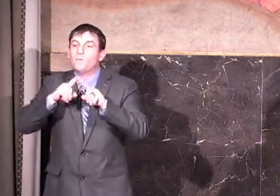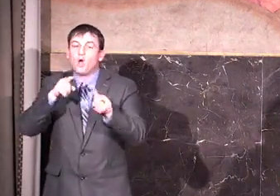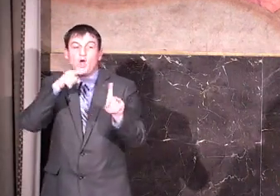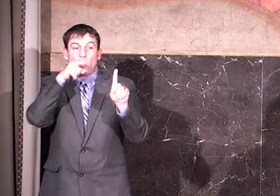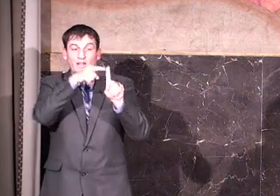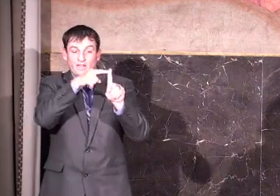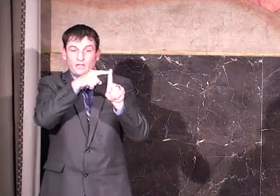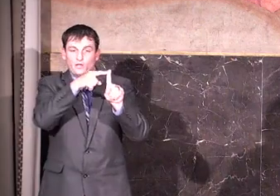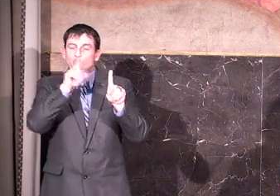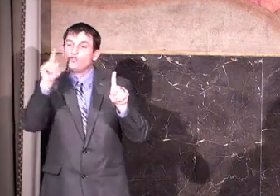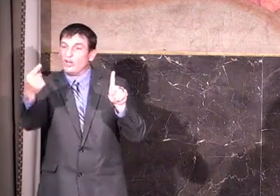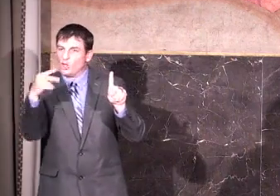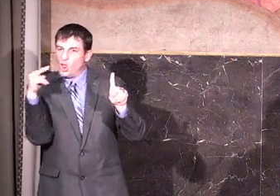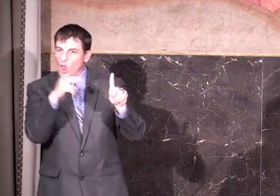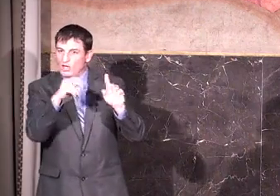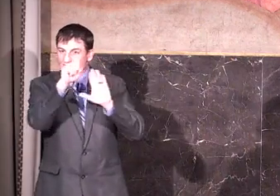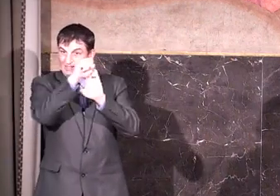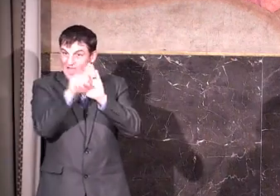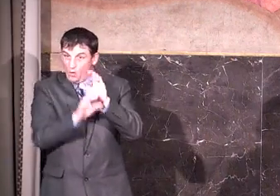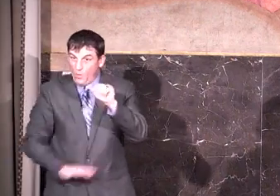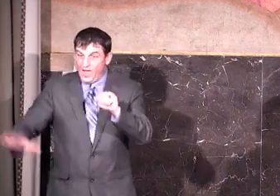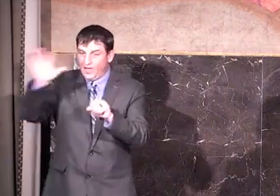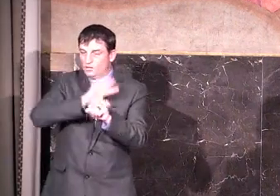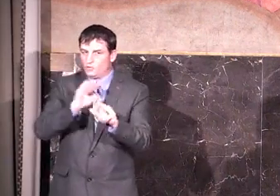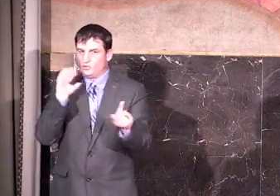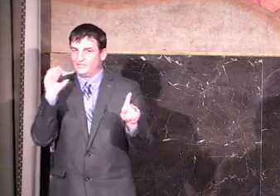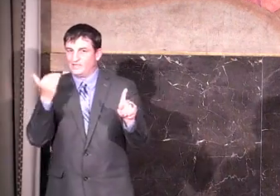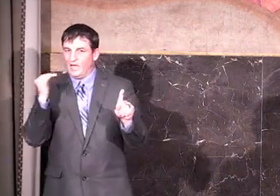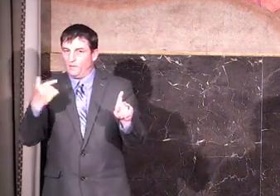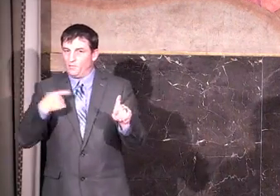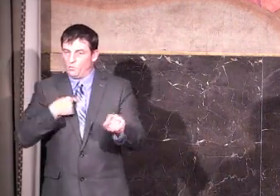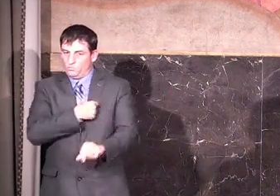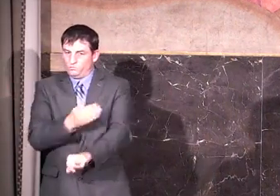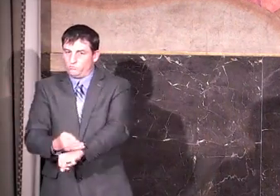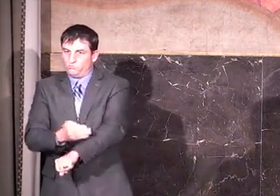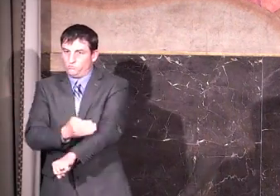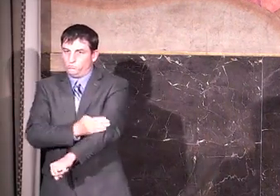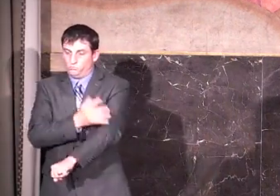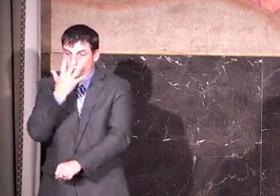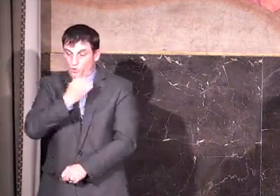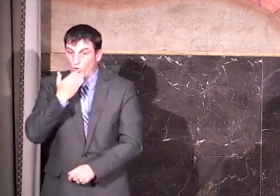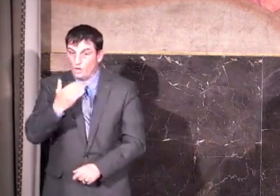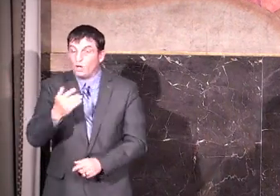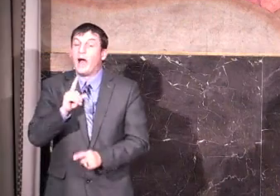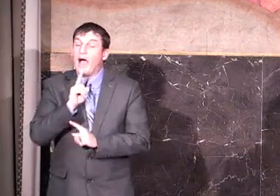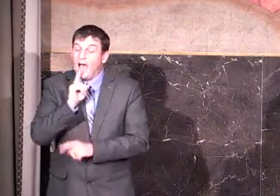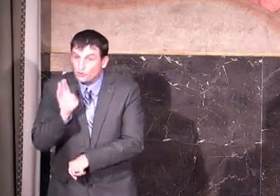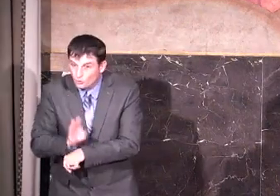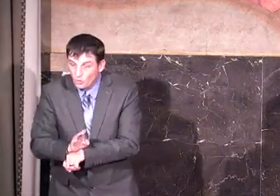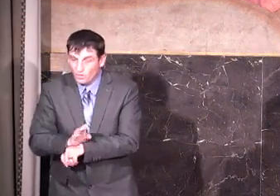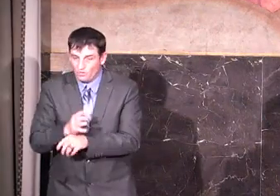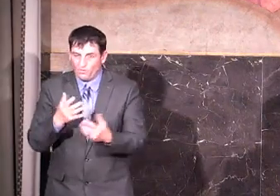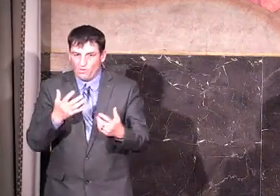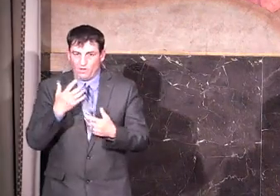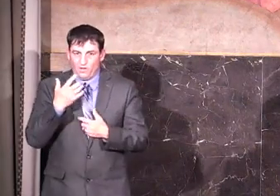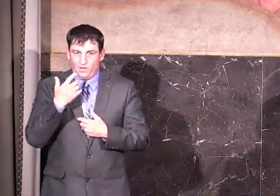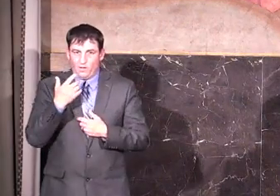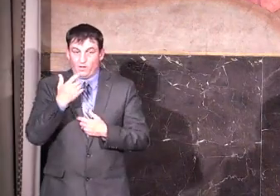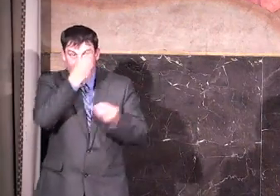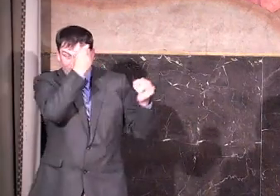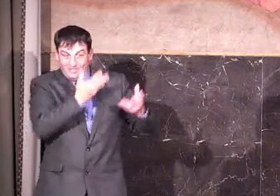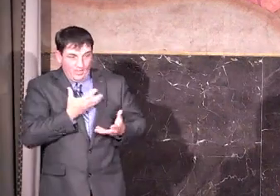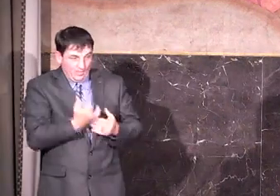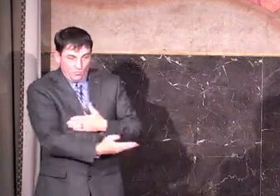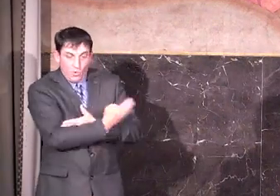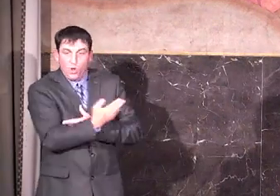at the numbers, it appears that we're moving in a pretty good direction. We actually had 3 and I say that, but this morning I was briefed that we had